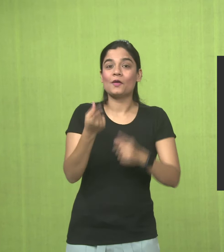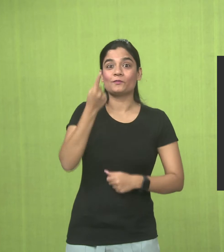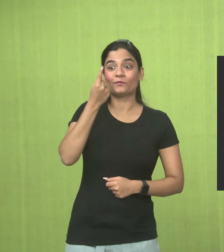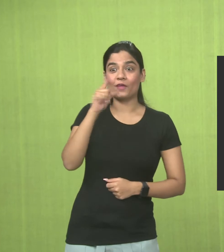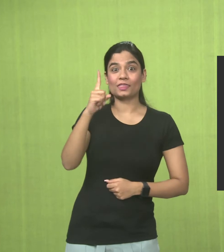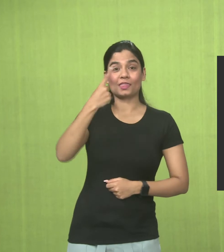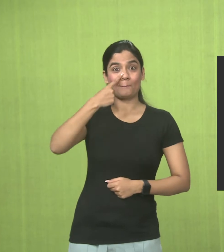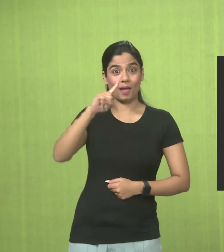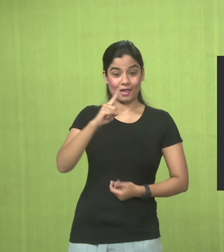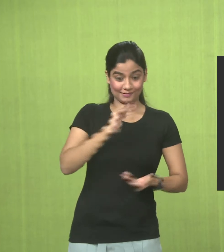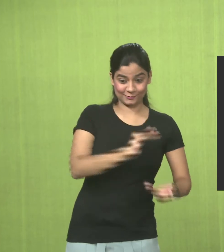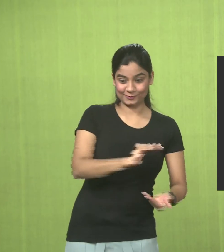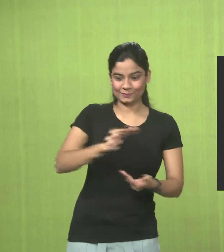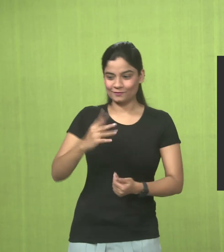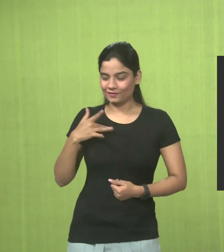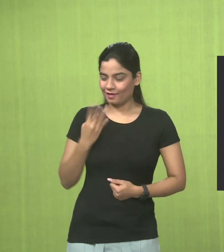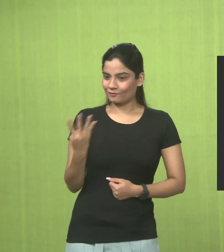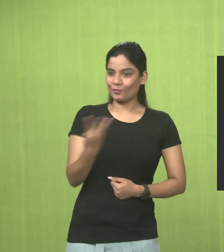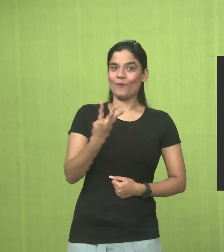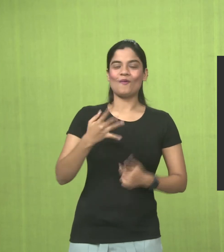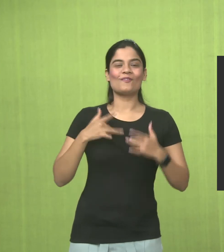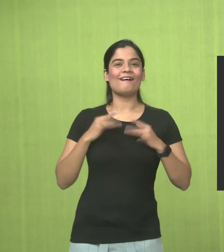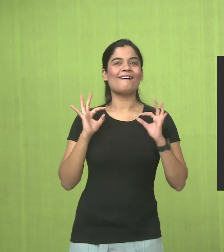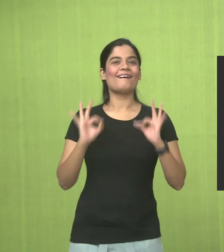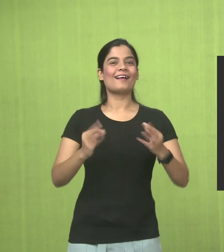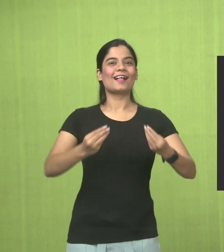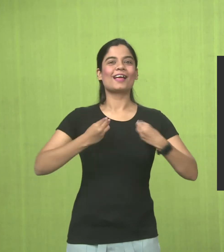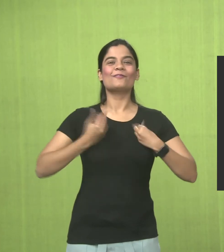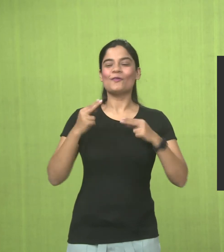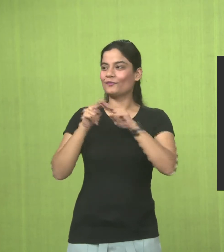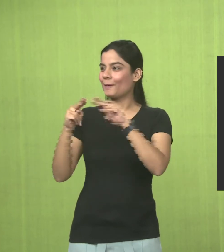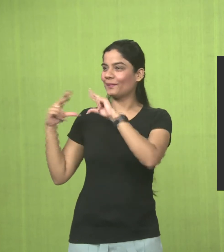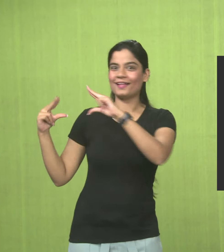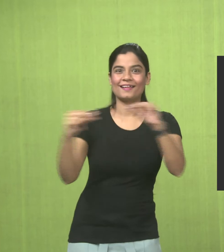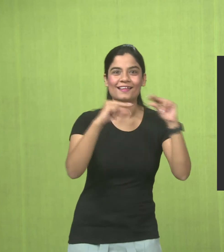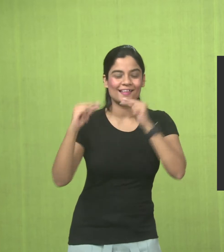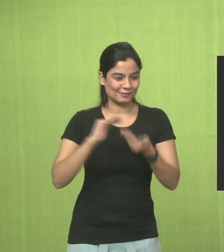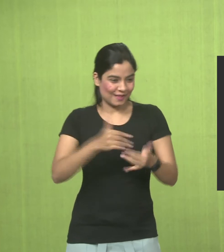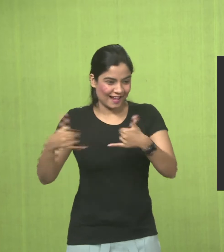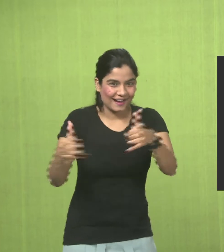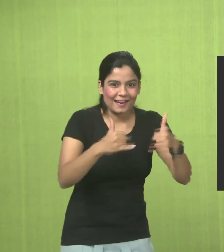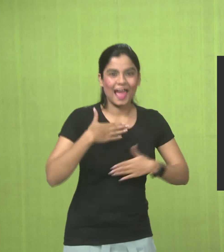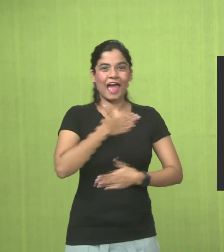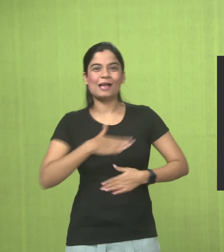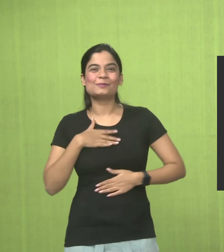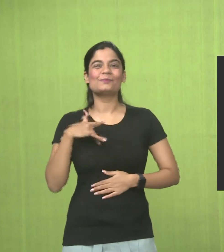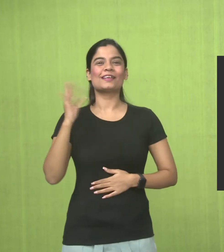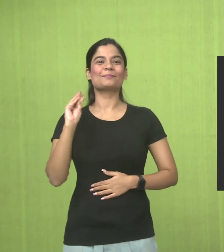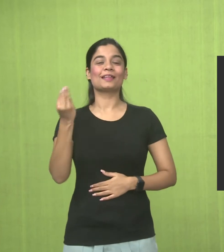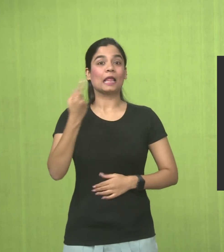family, we need support, we need parents, we need kids, and that gives us a sense of fulfillment, a family and